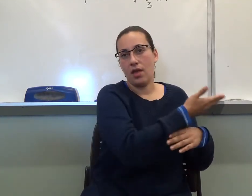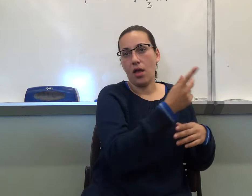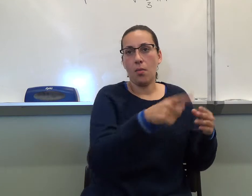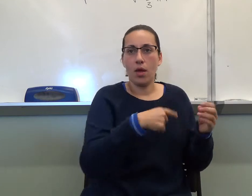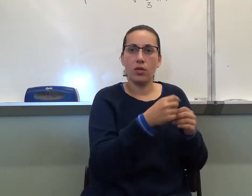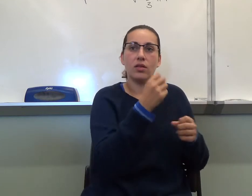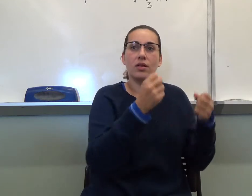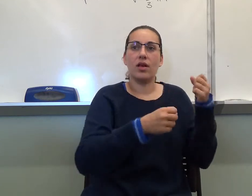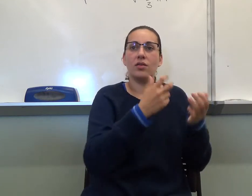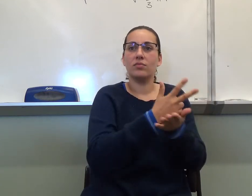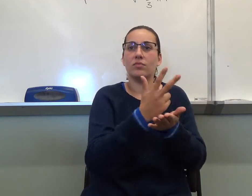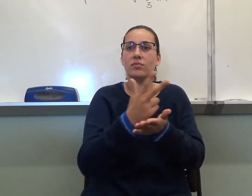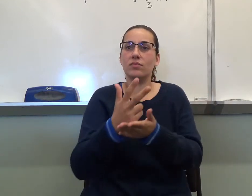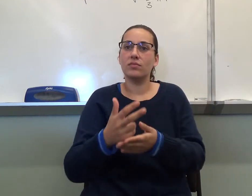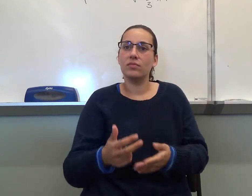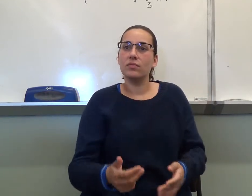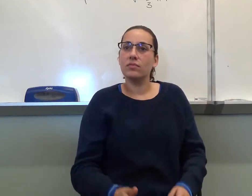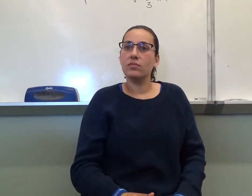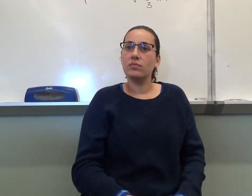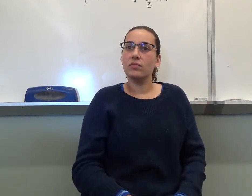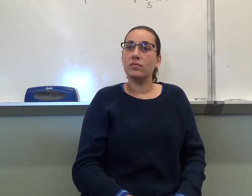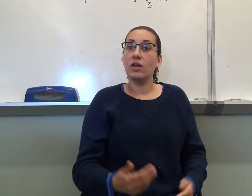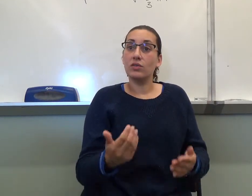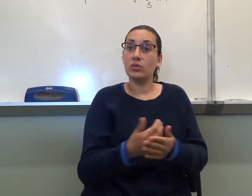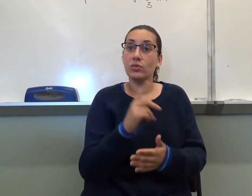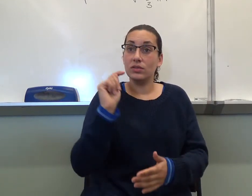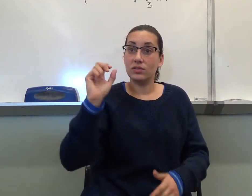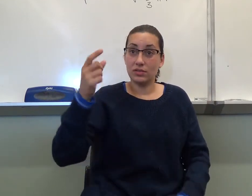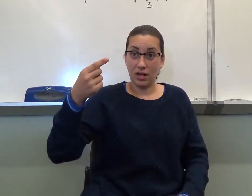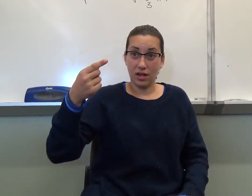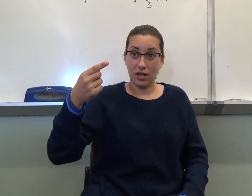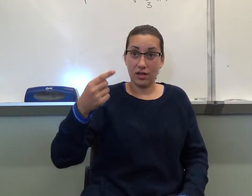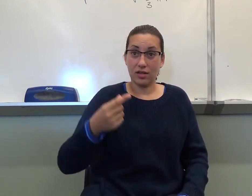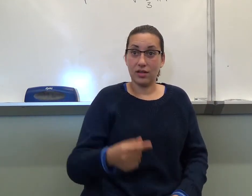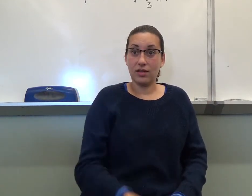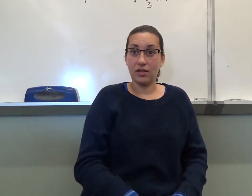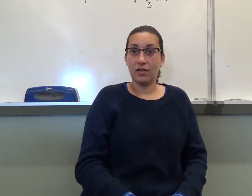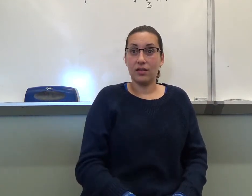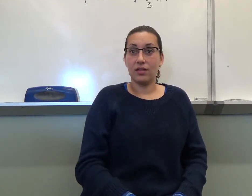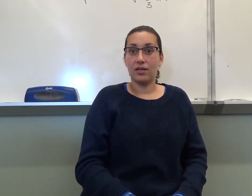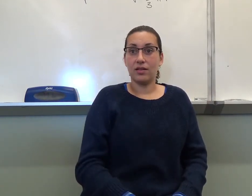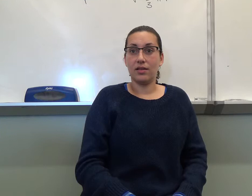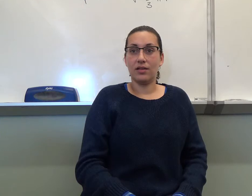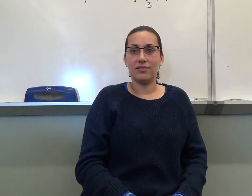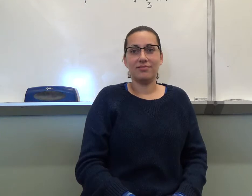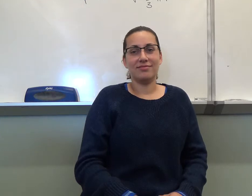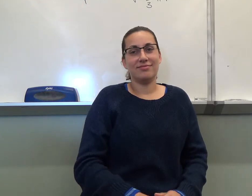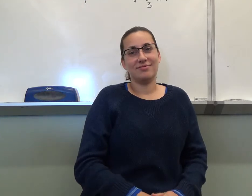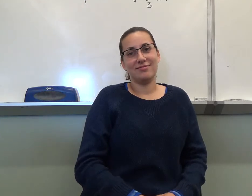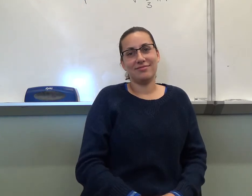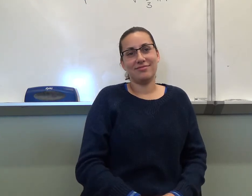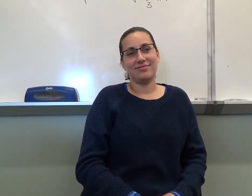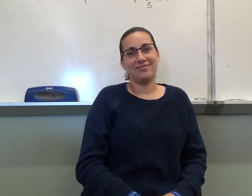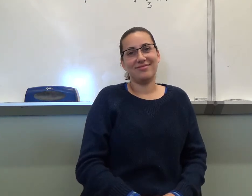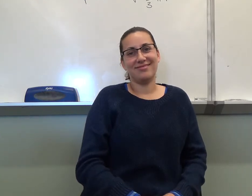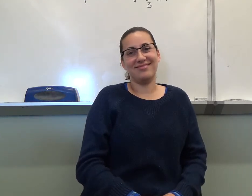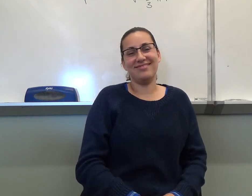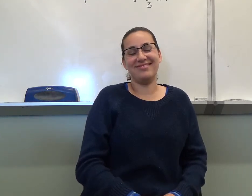lot. Male, female, car, truck, motorcycle. And what they decided to do is put the